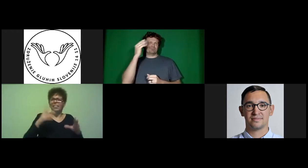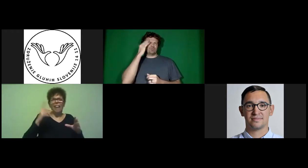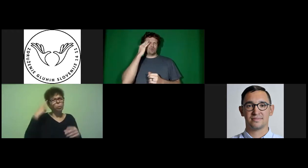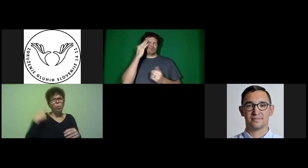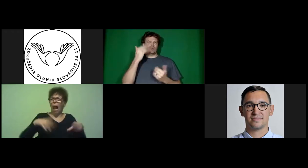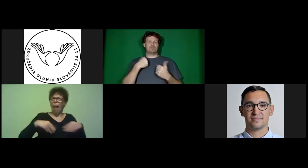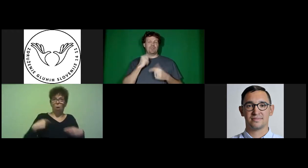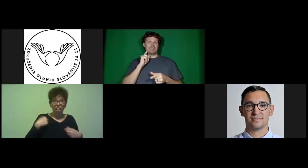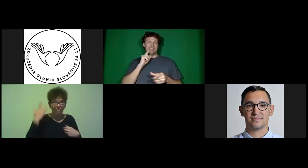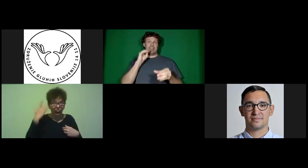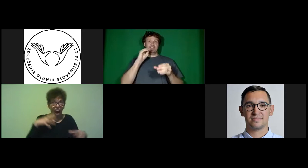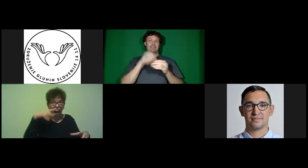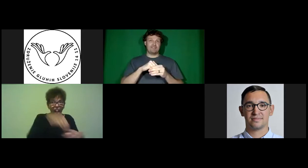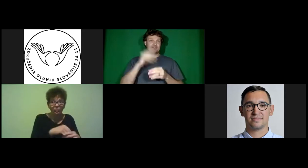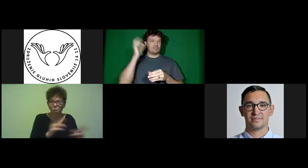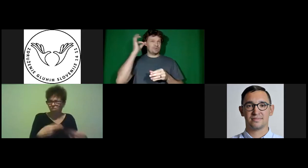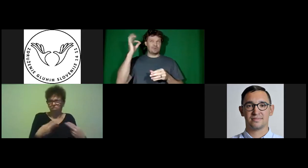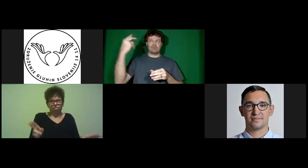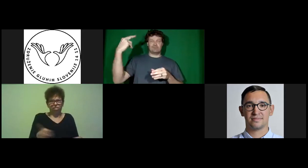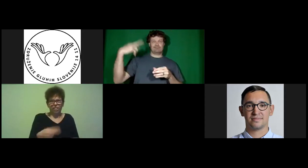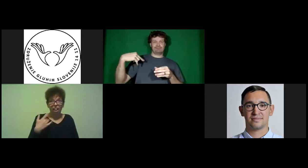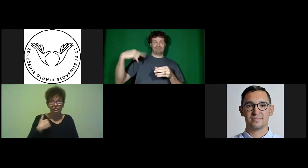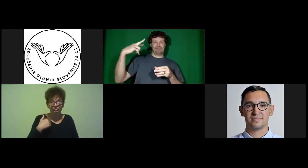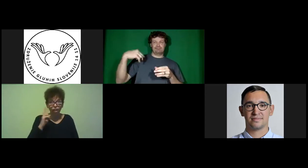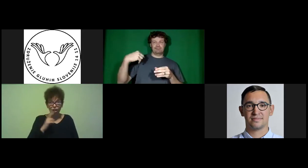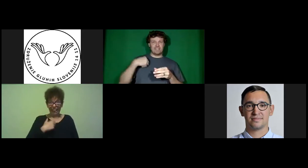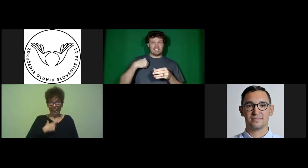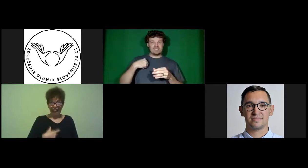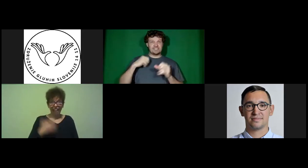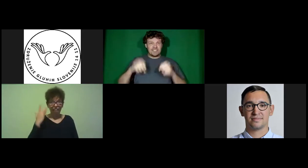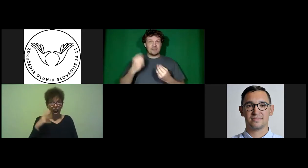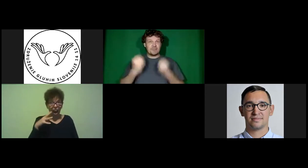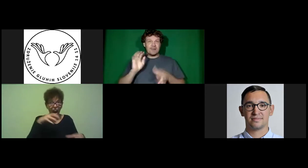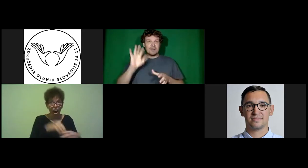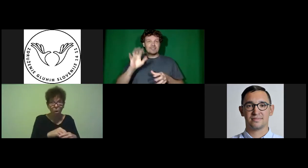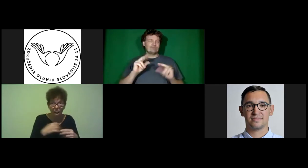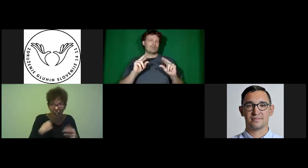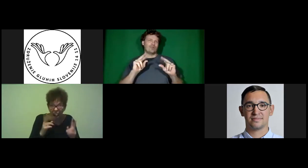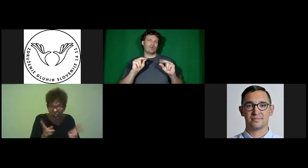And initially I didn't believe him. Because, you know, as the only deaf person,